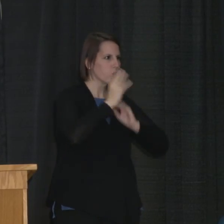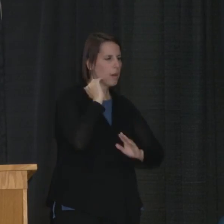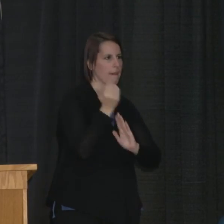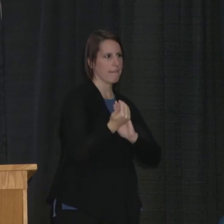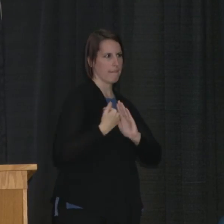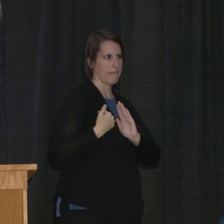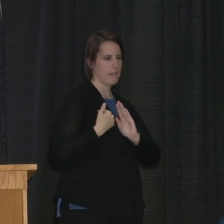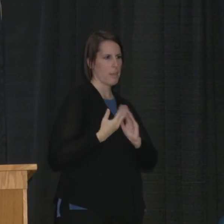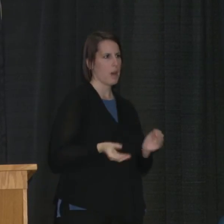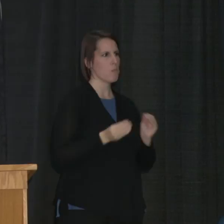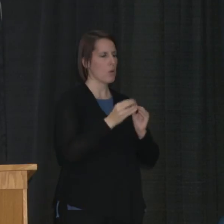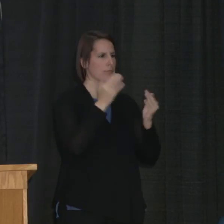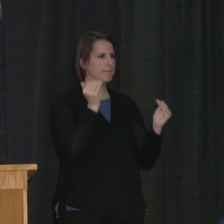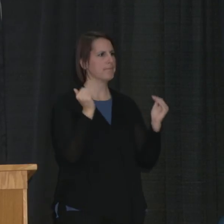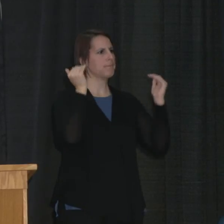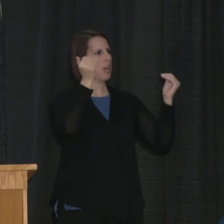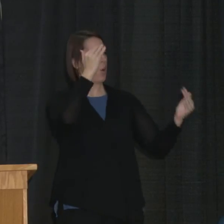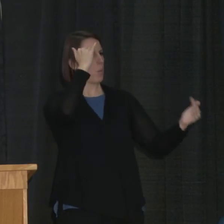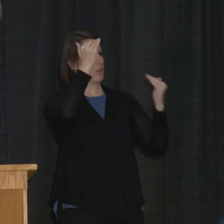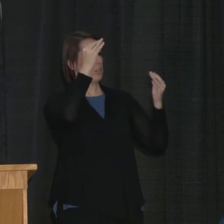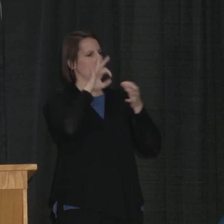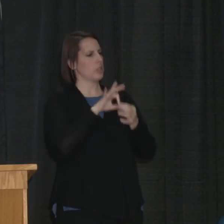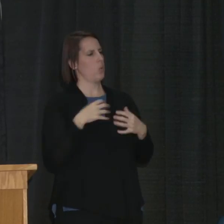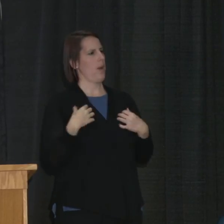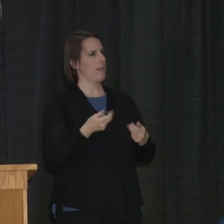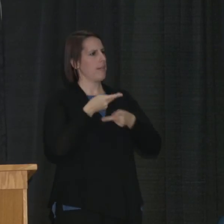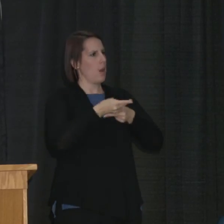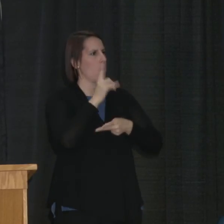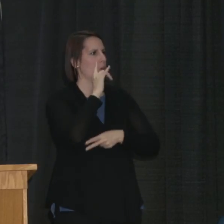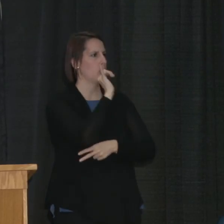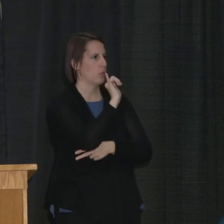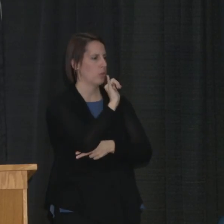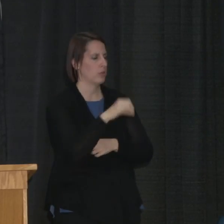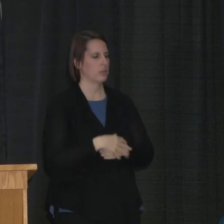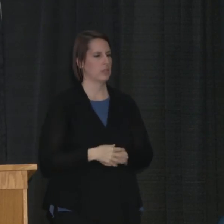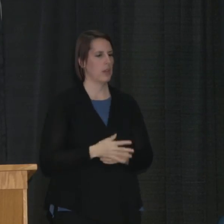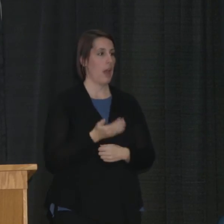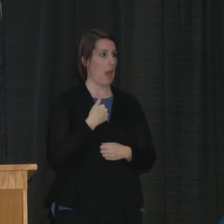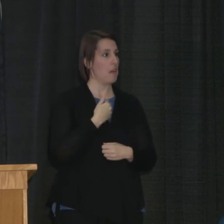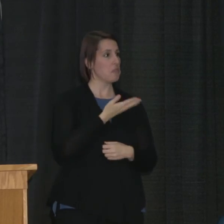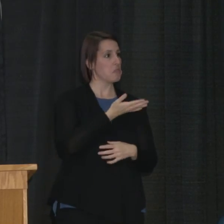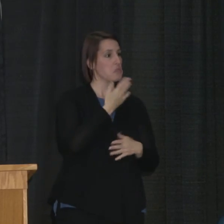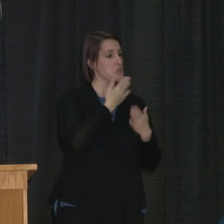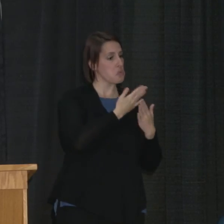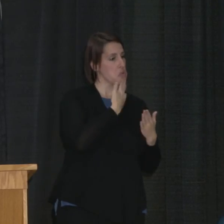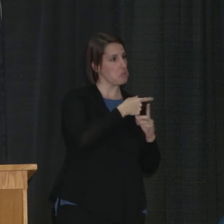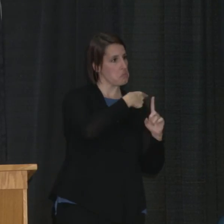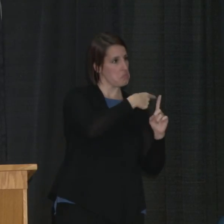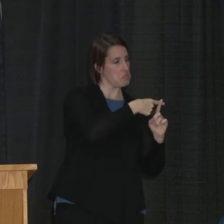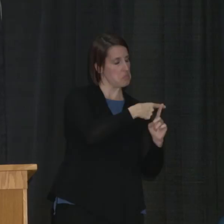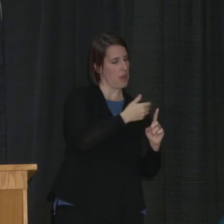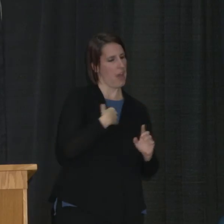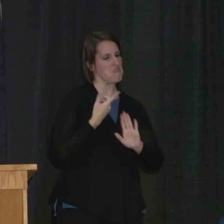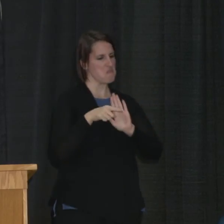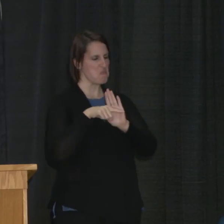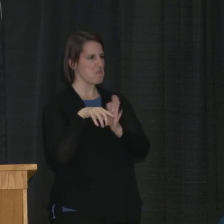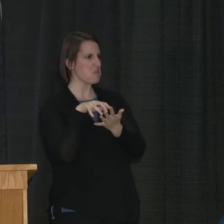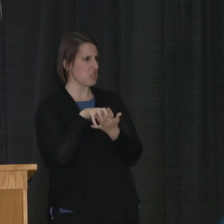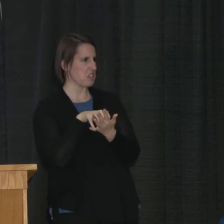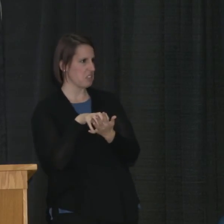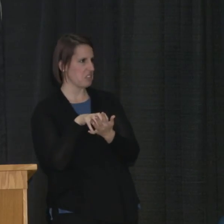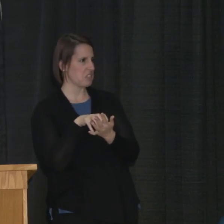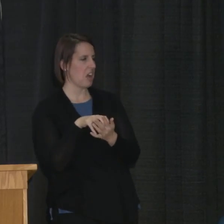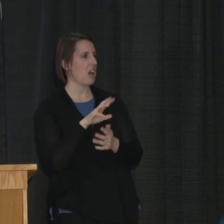increased awareness and understanding of healthcare, its strengths, weaknesses, and the importance that politics